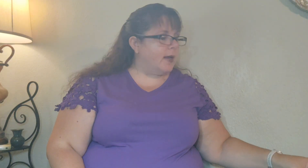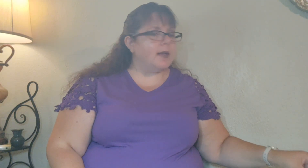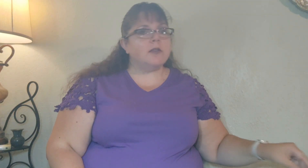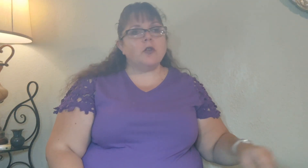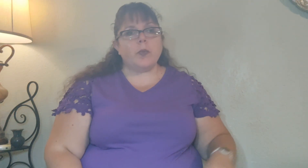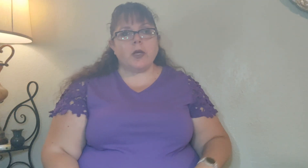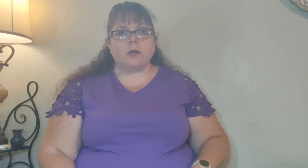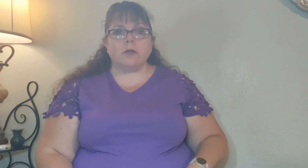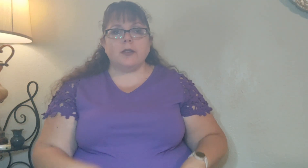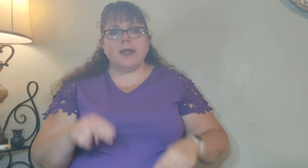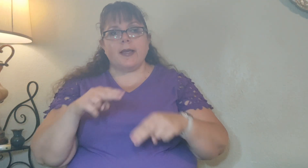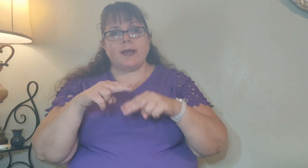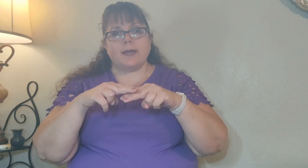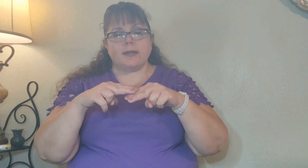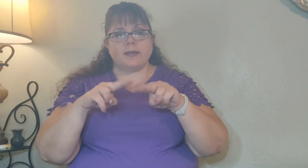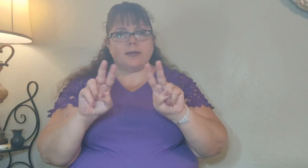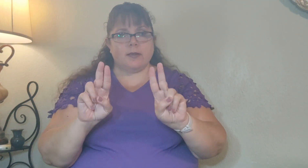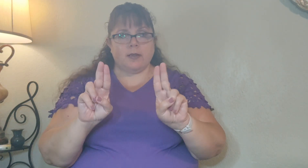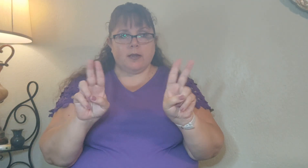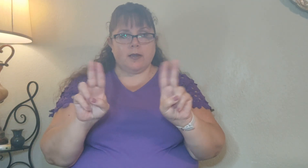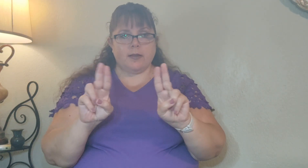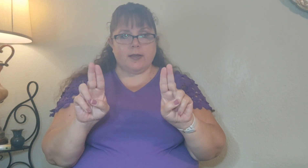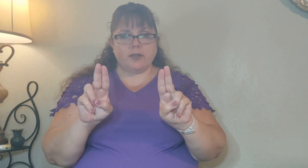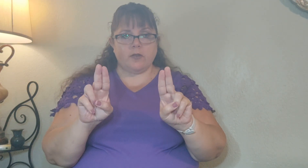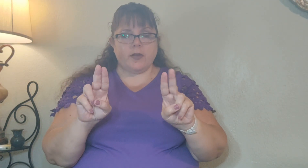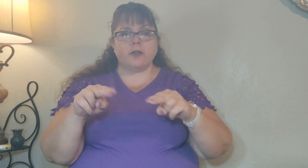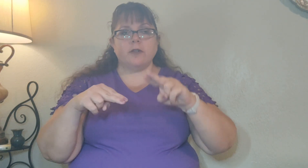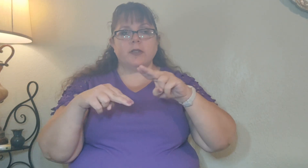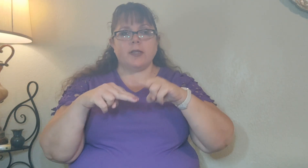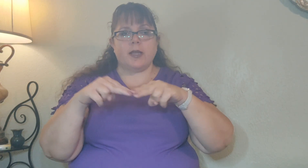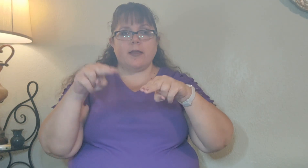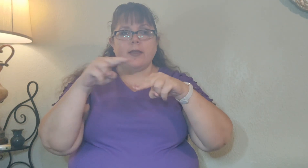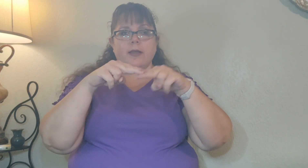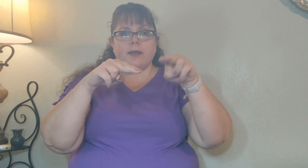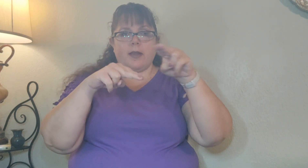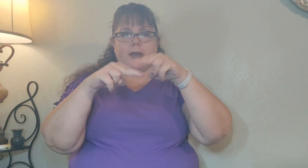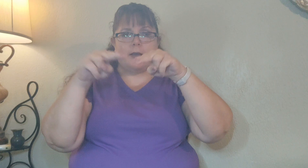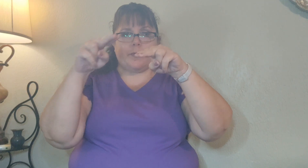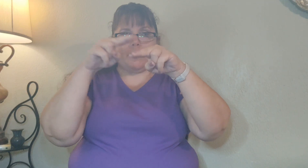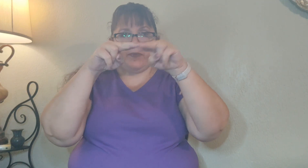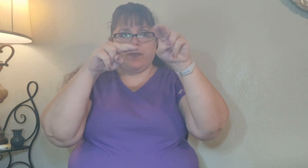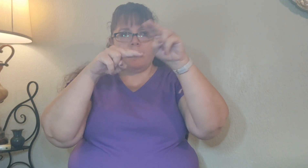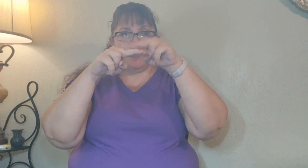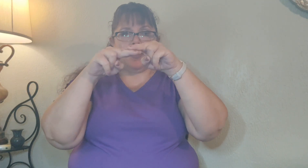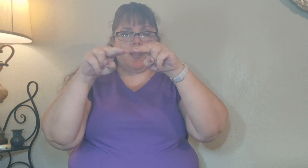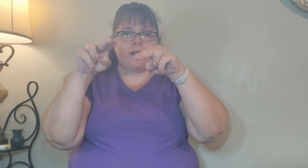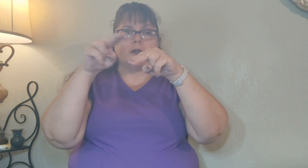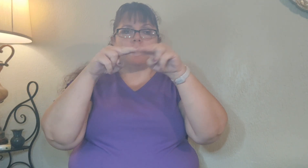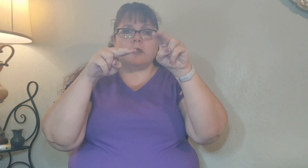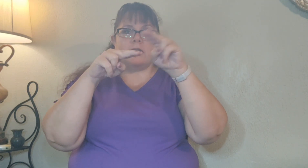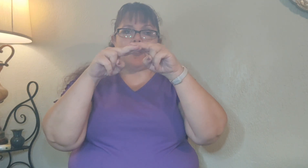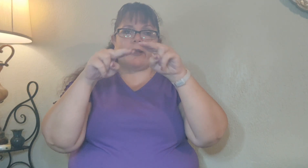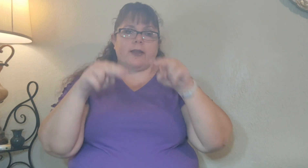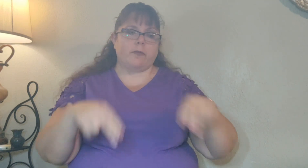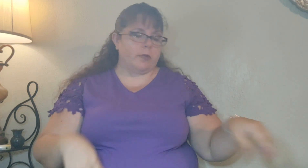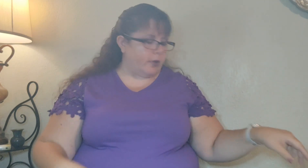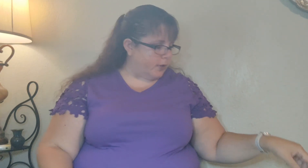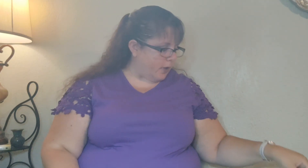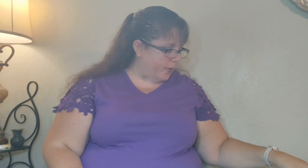And to build is these two fingers and then up, because you're stacking one on top of the